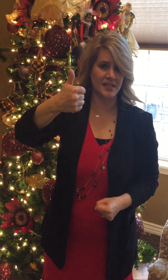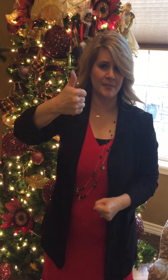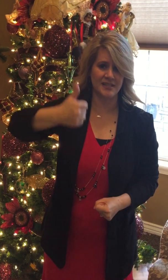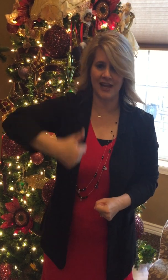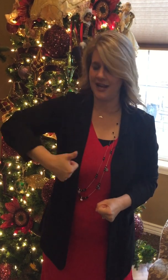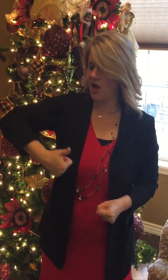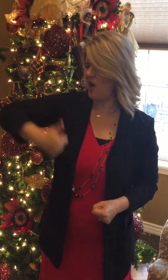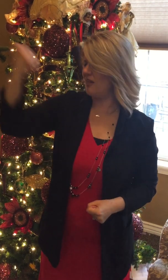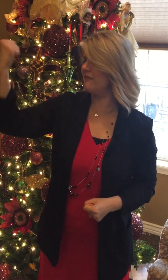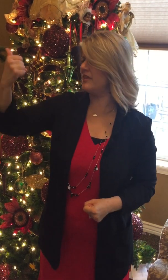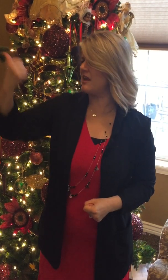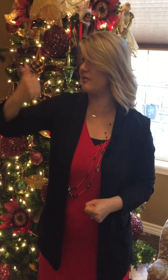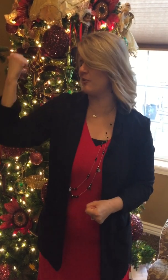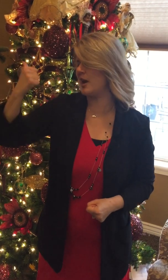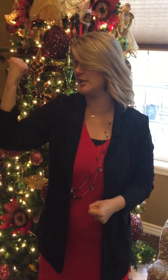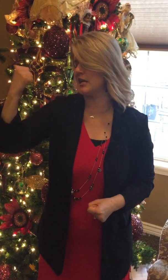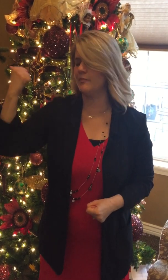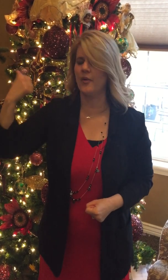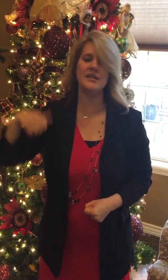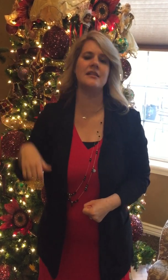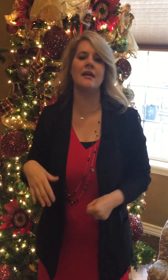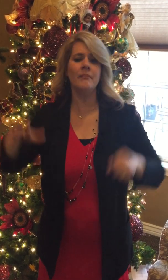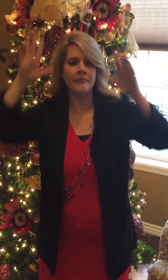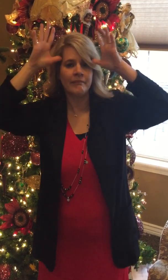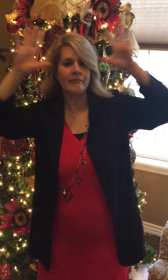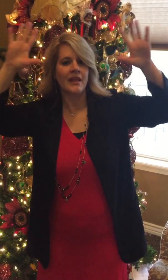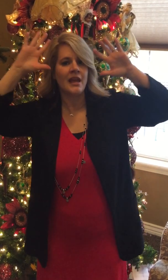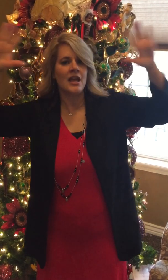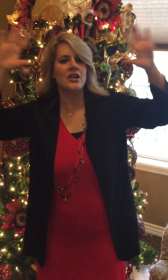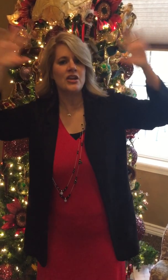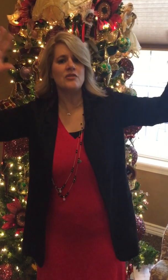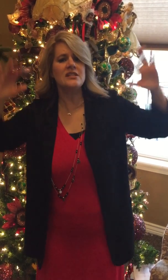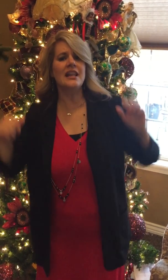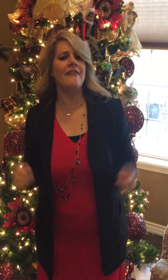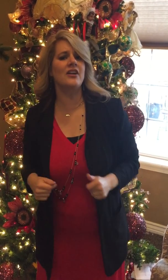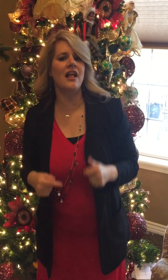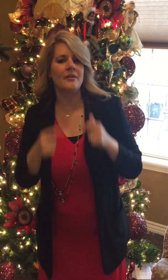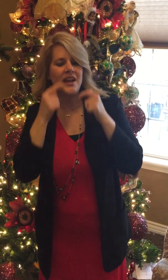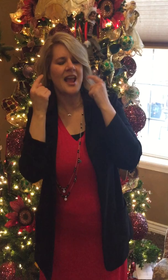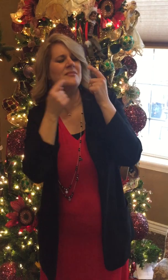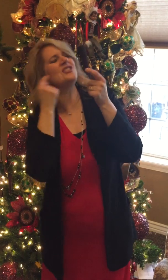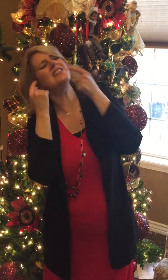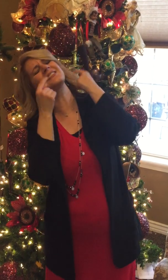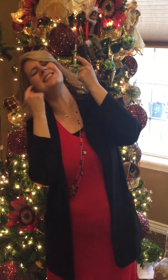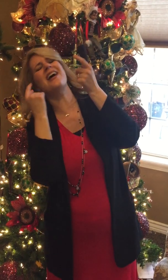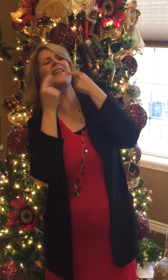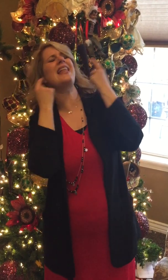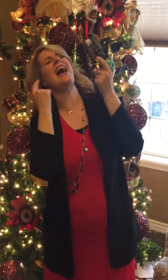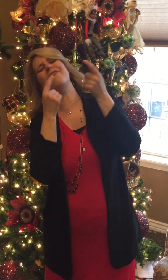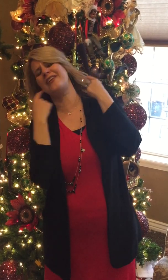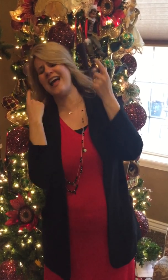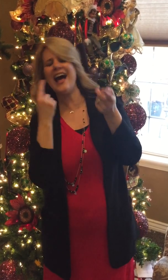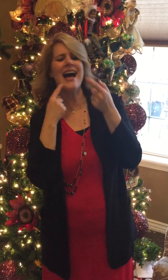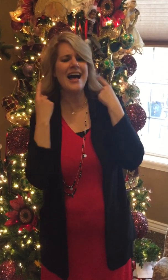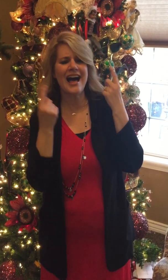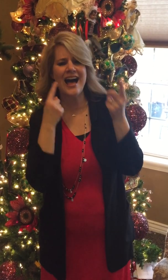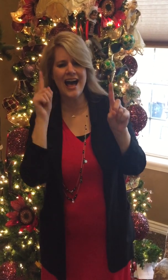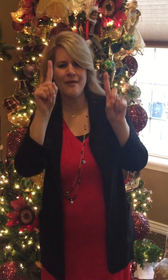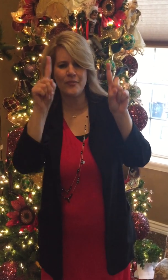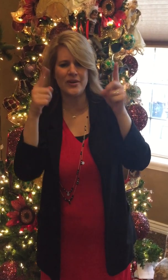up sign. All of the other reindeer, point to them. Used to laugh and call him names, just start laughing, ah ha ha, point